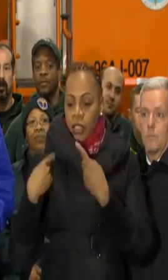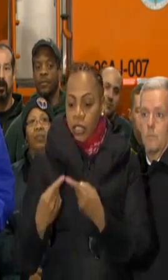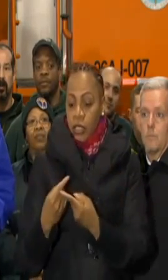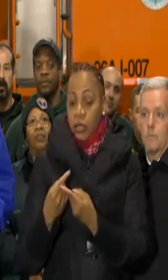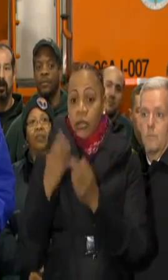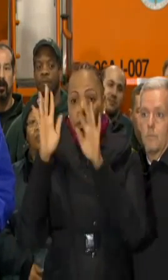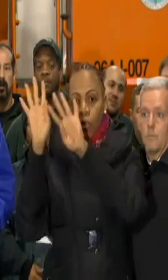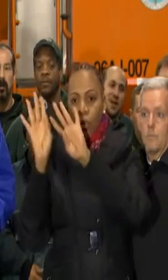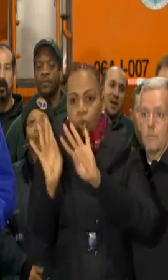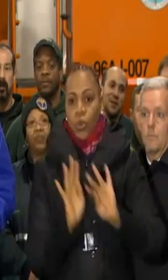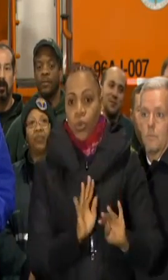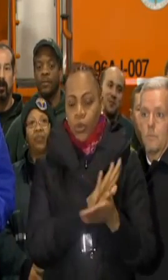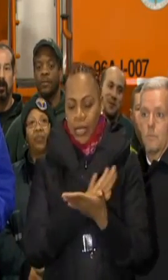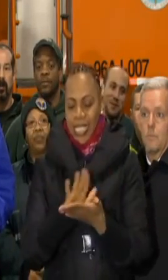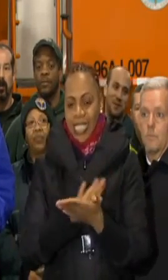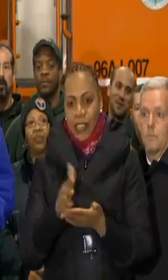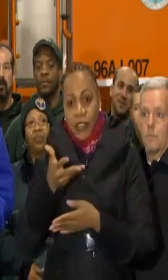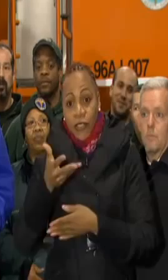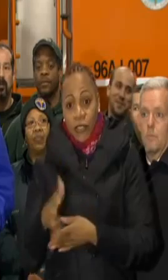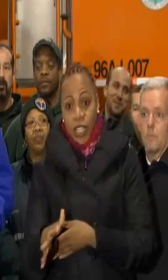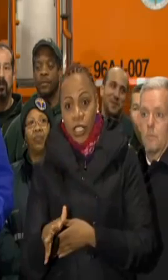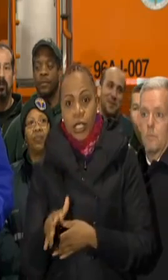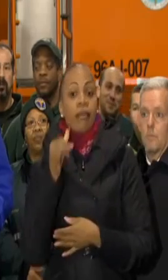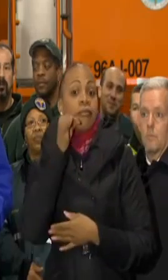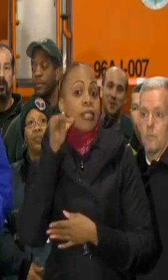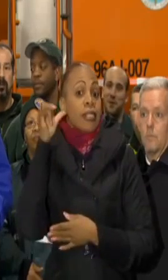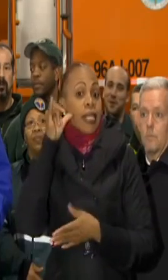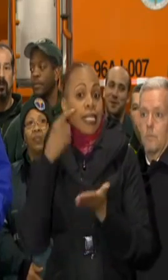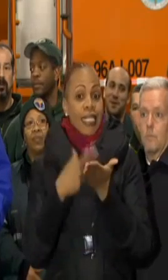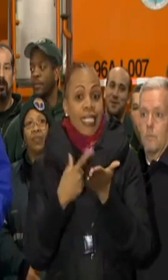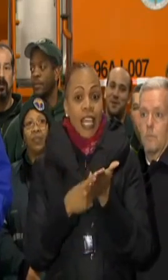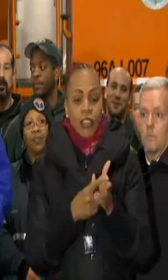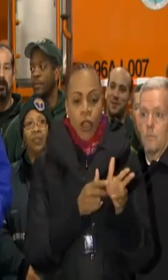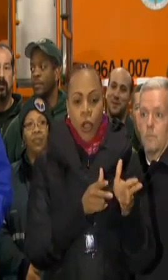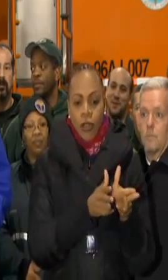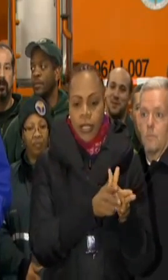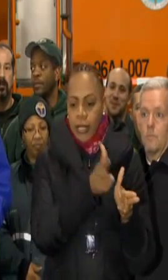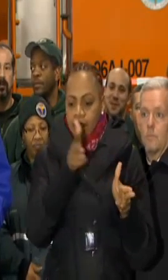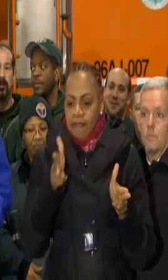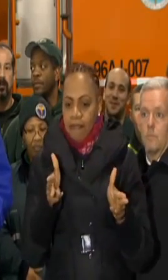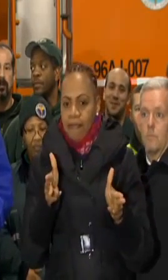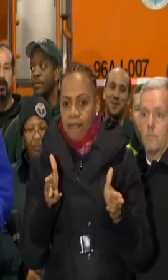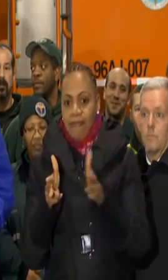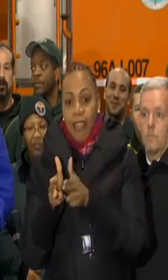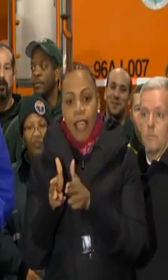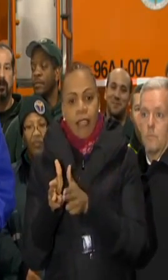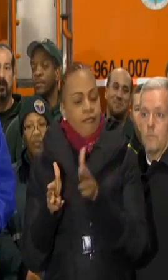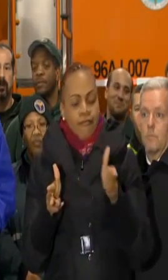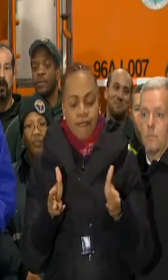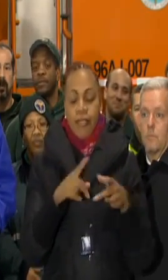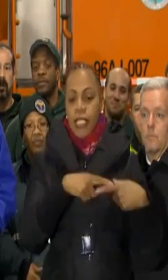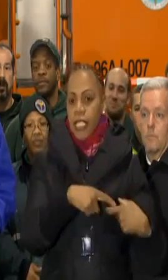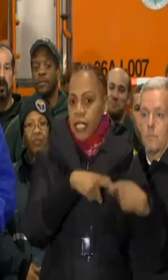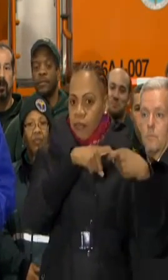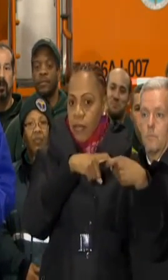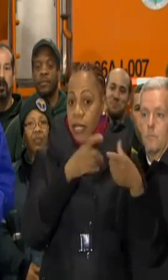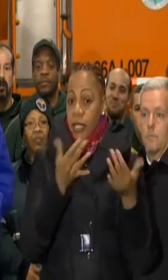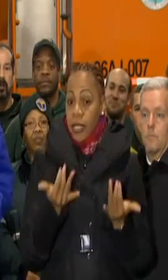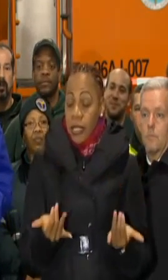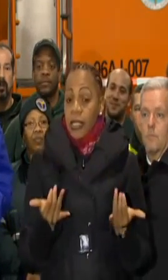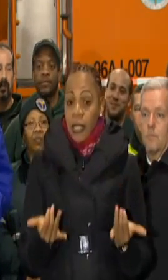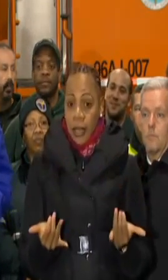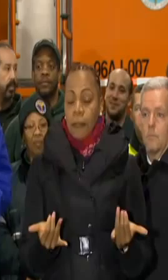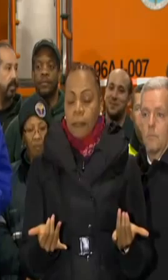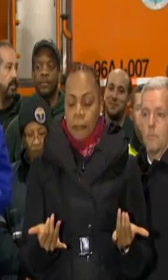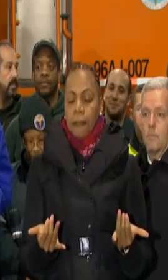done. Again, as we talked about yesterday, alternate side parking regulations are suspended today.